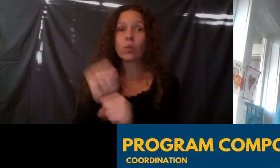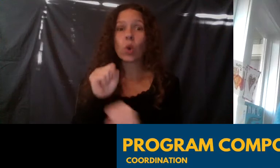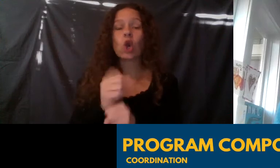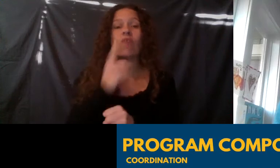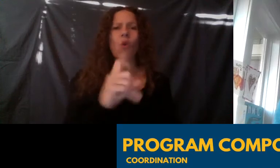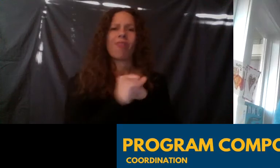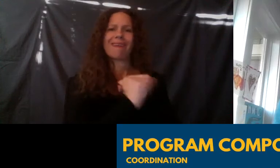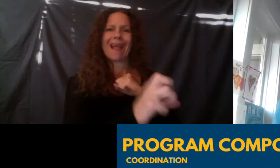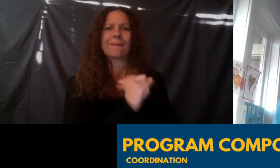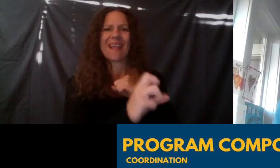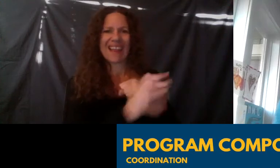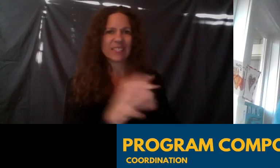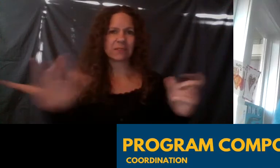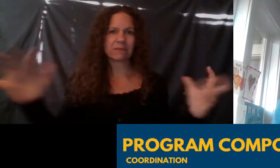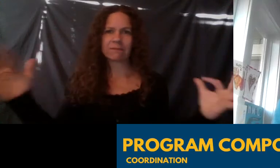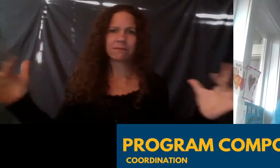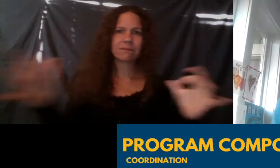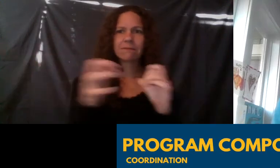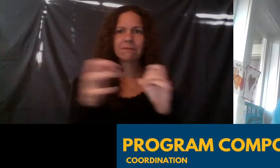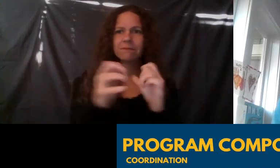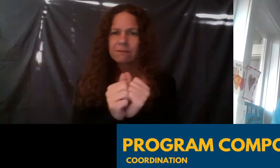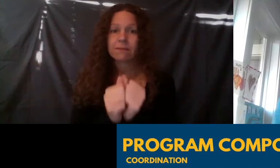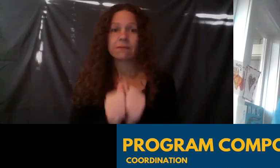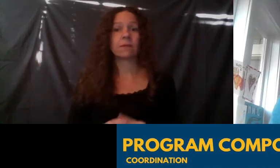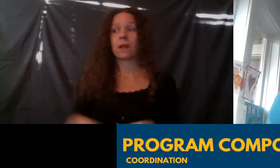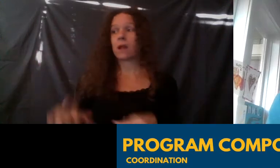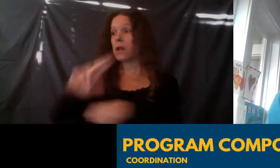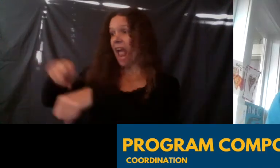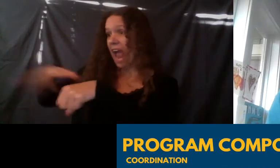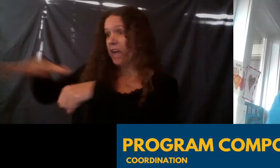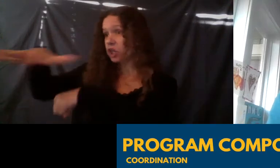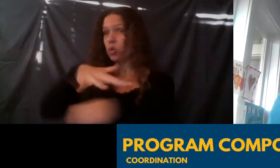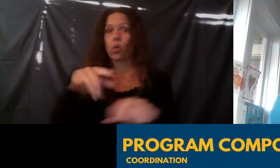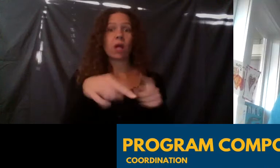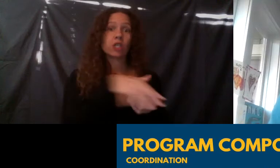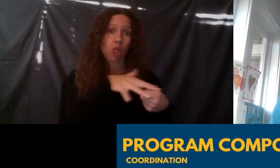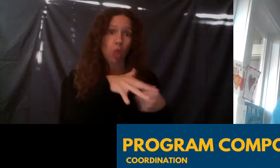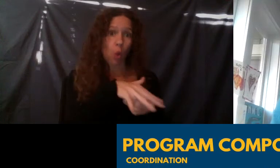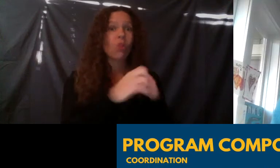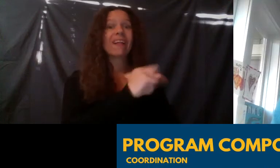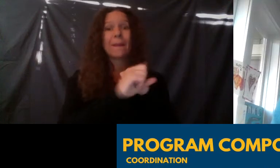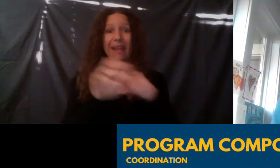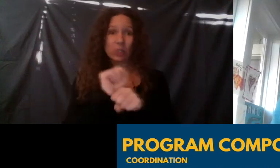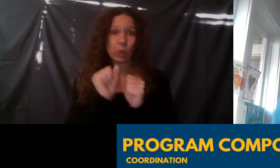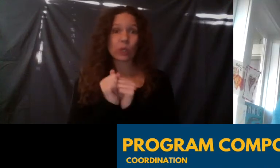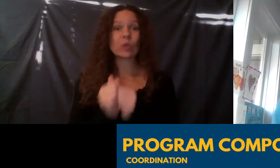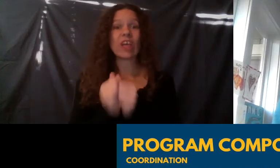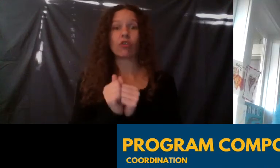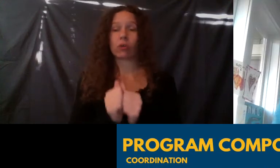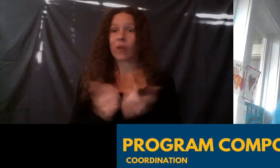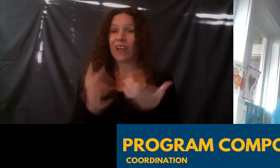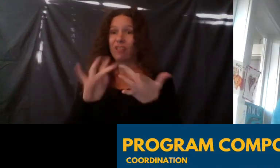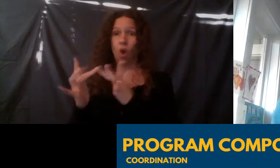year with Democratic activists and other national, state, and local campaigns, including the compliance call system, the online slate tool, volunteer